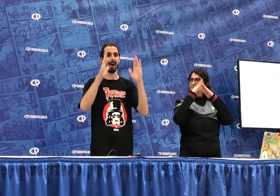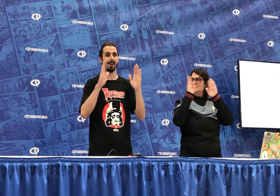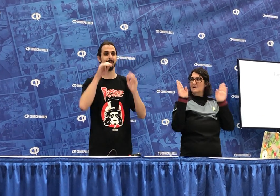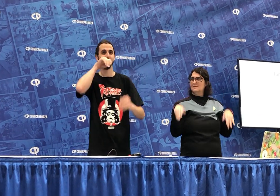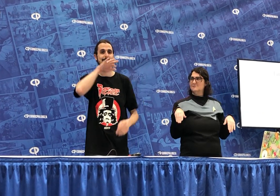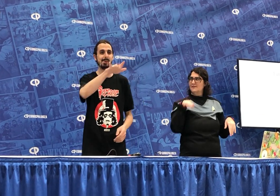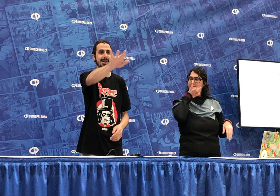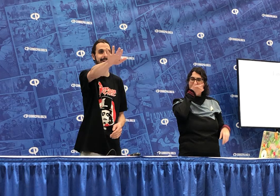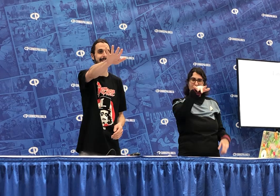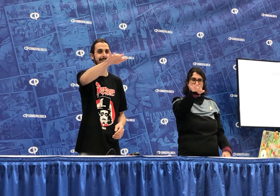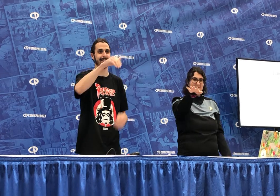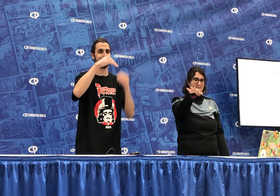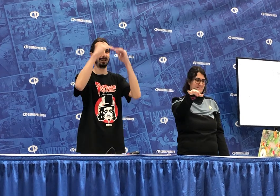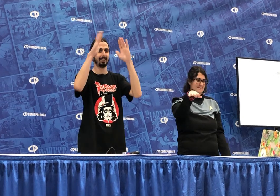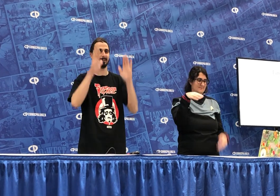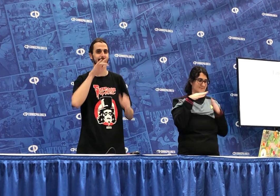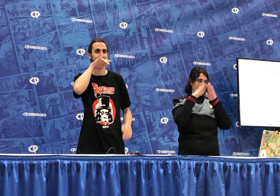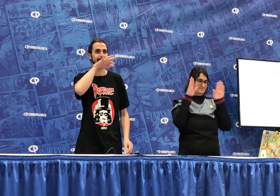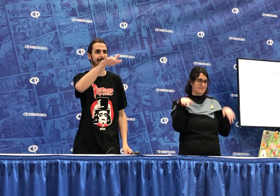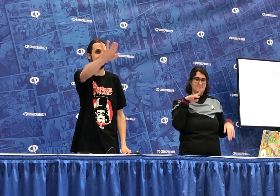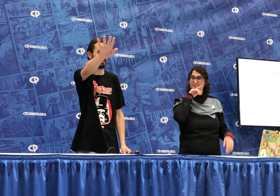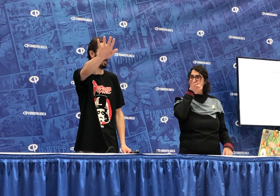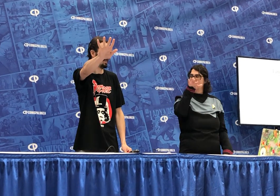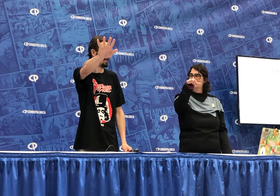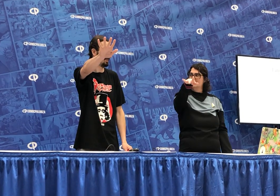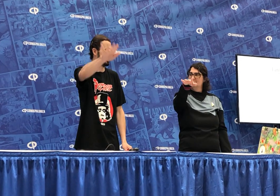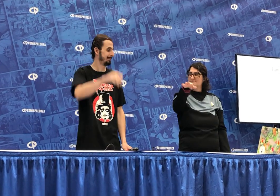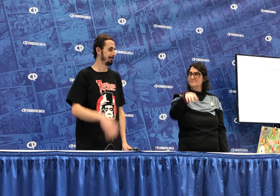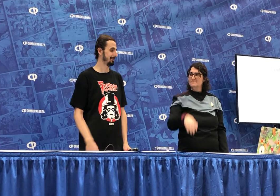House, Dragon, for House of the Dragon, House Dragon.